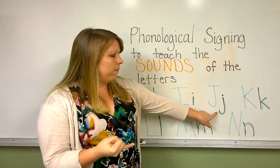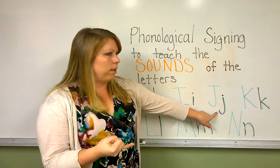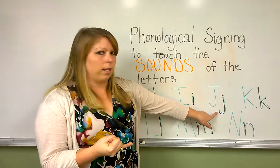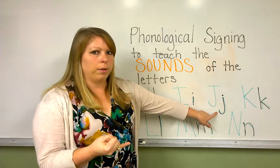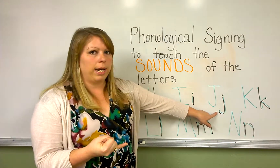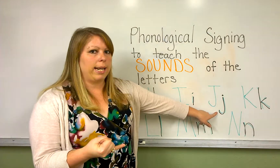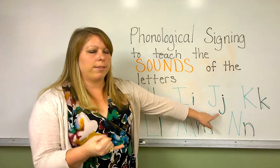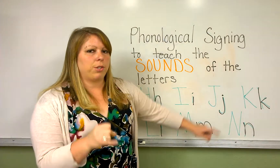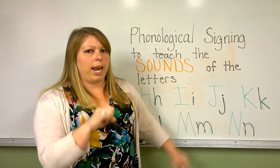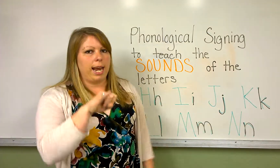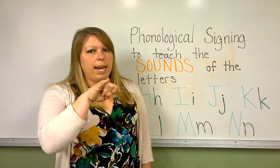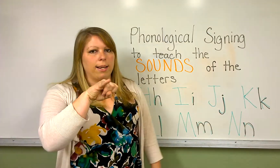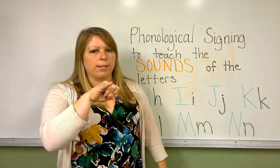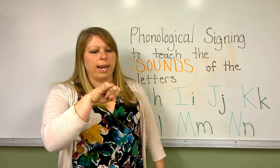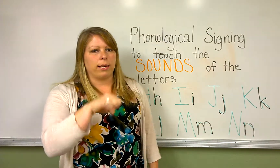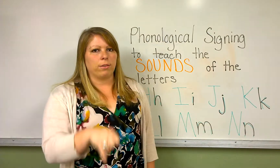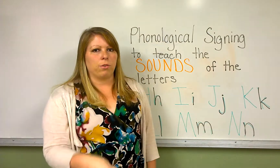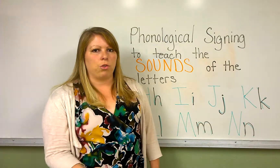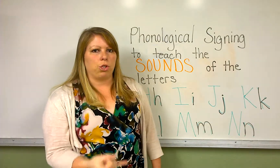the lowercase j, and you say J,